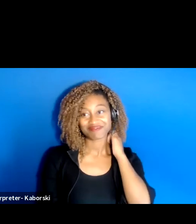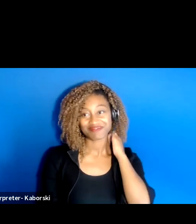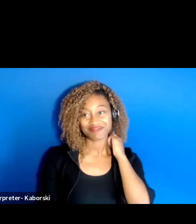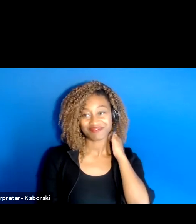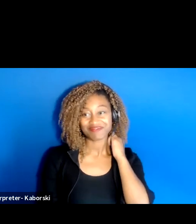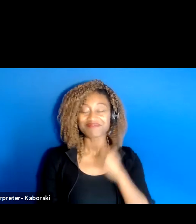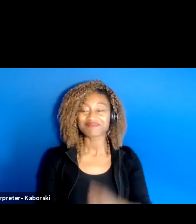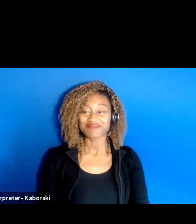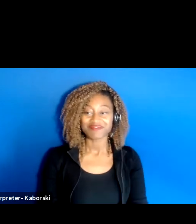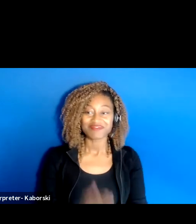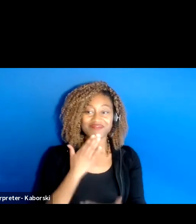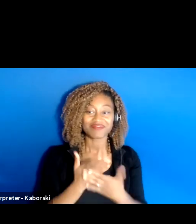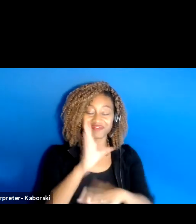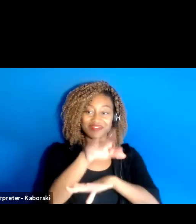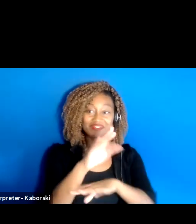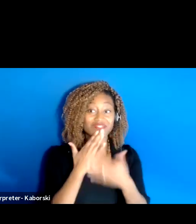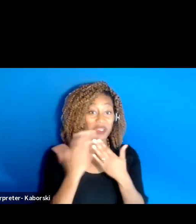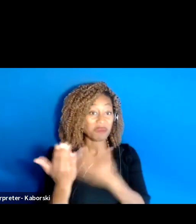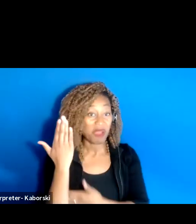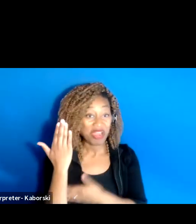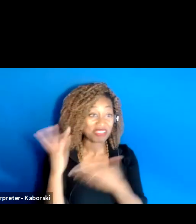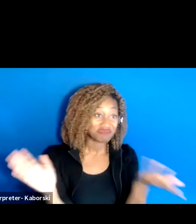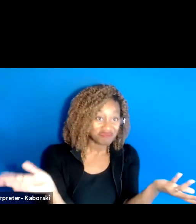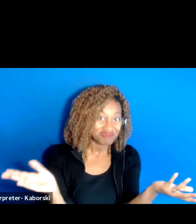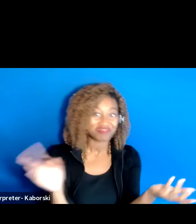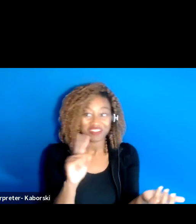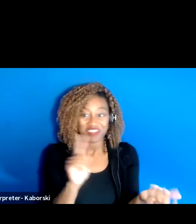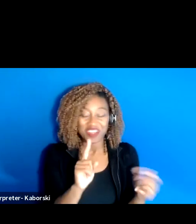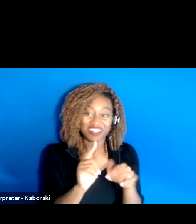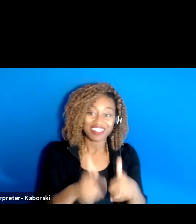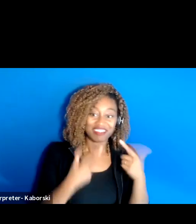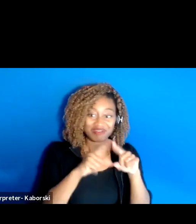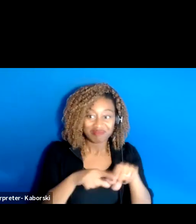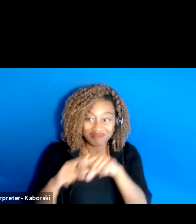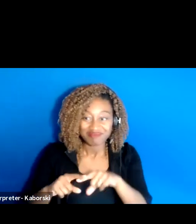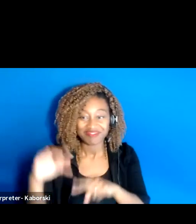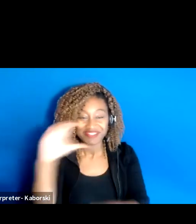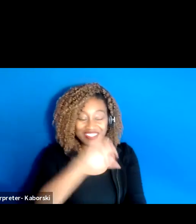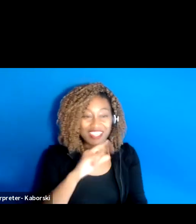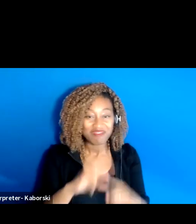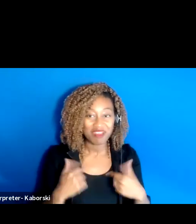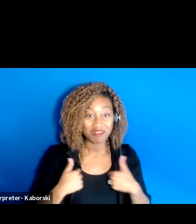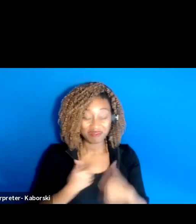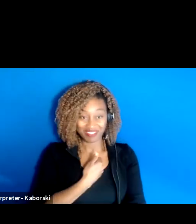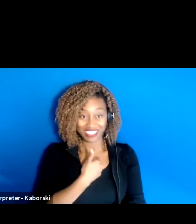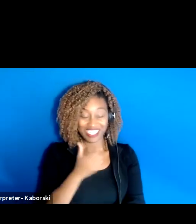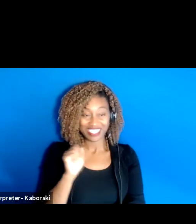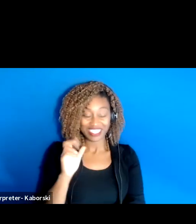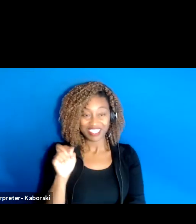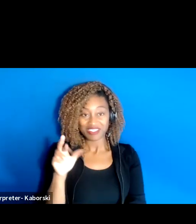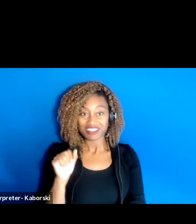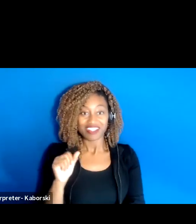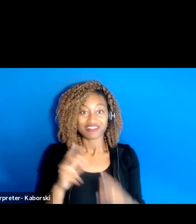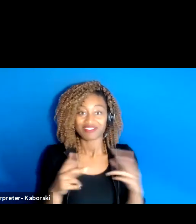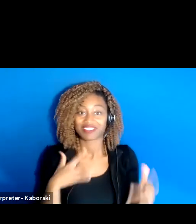Good afternoon or good morning, everyone, depending on where you are. Um, Me and Sandra today, we're excited to get to